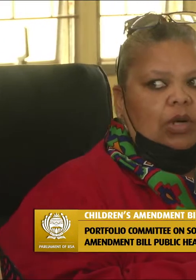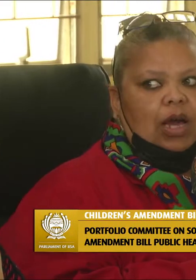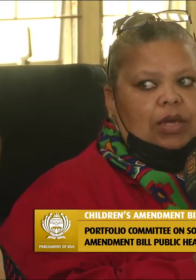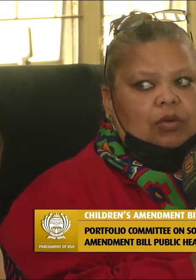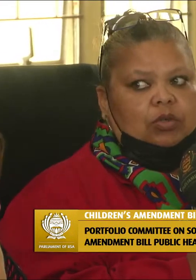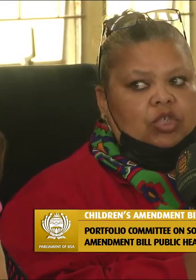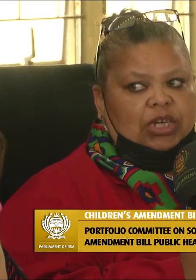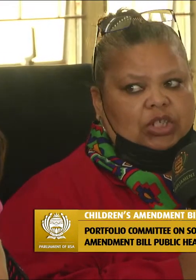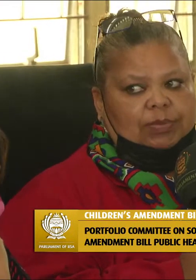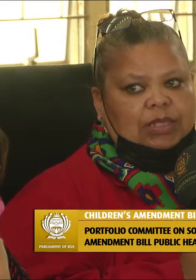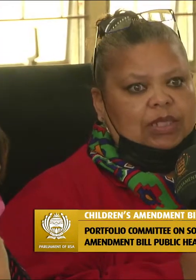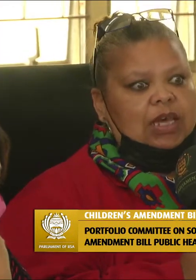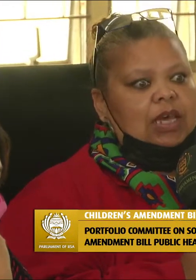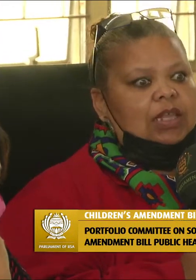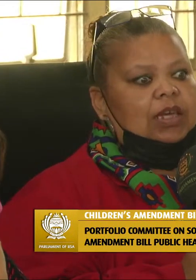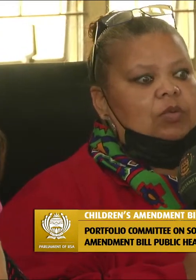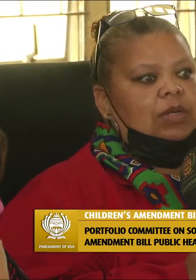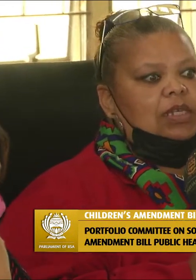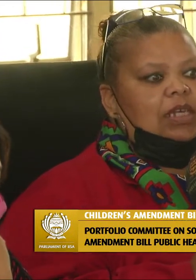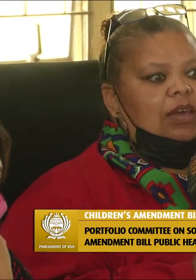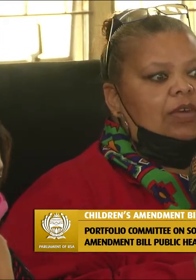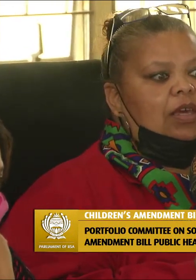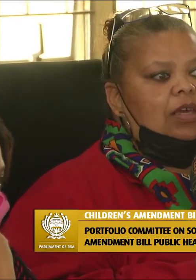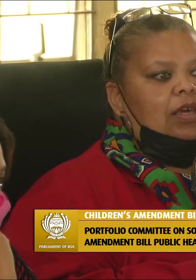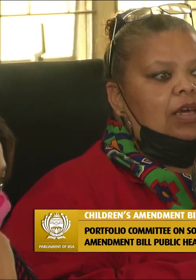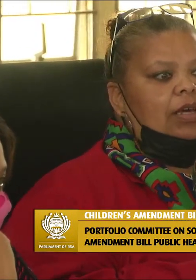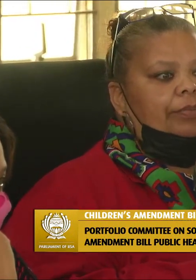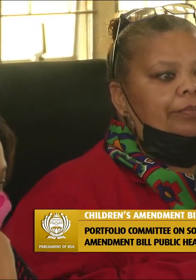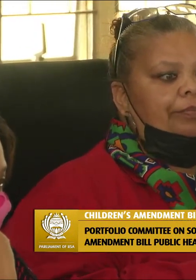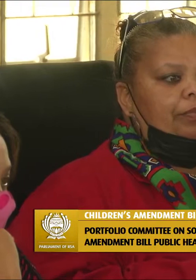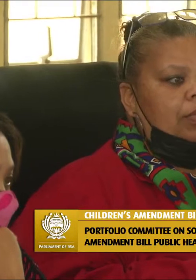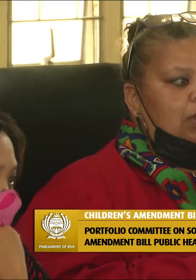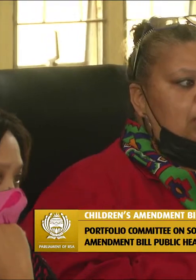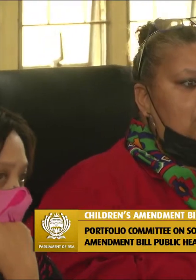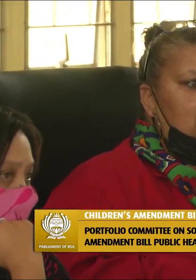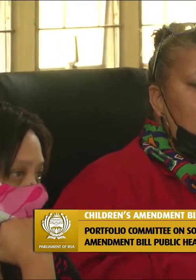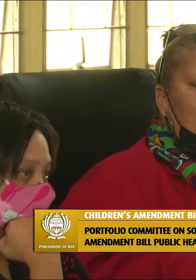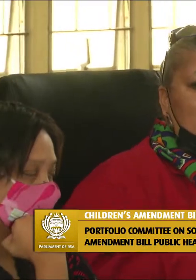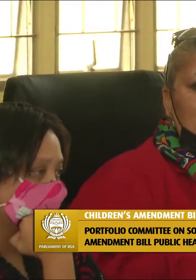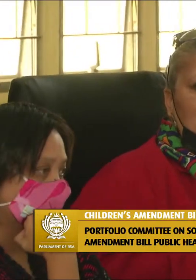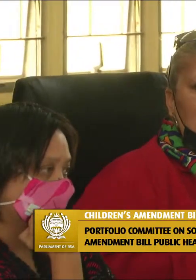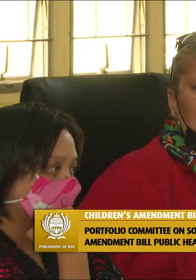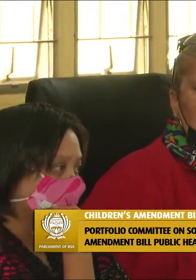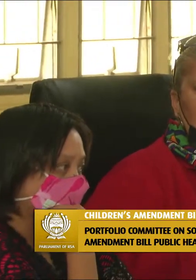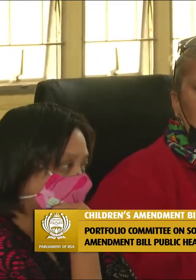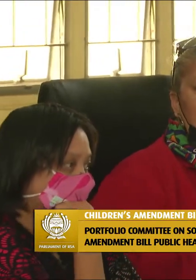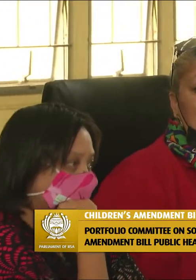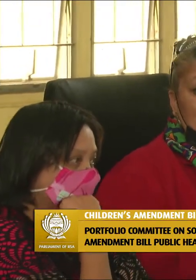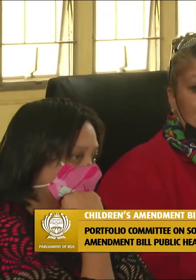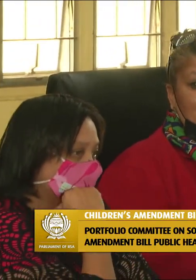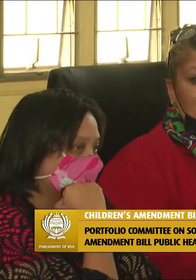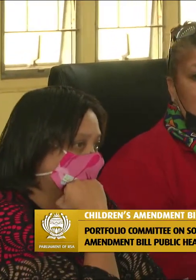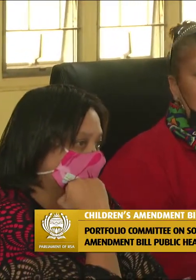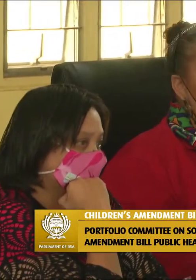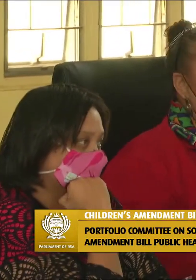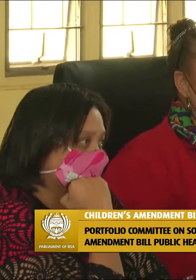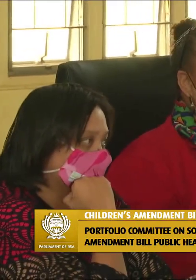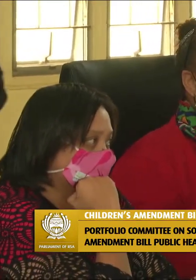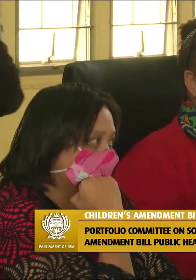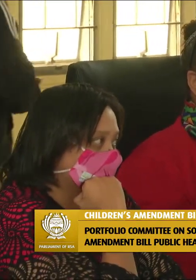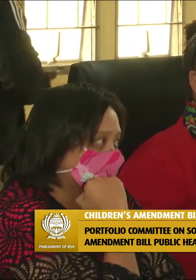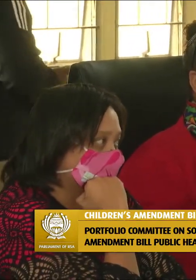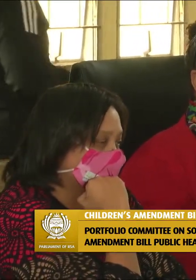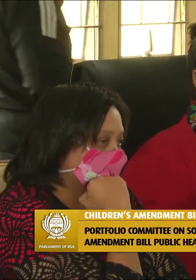a high court judgment that was giving, the mother the right to immigrate with